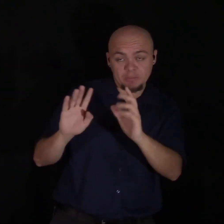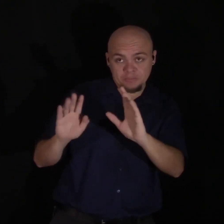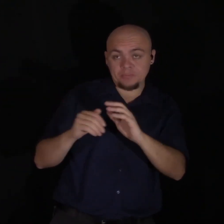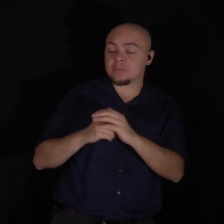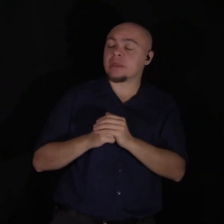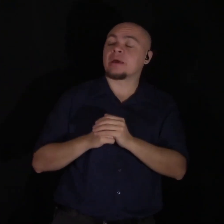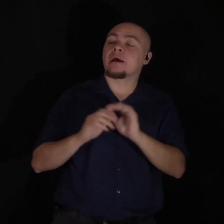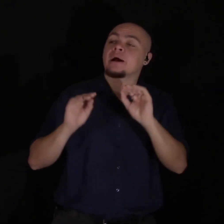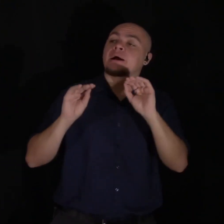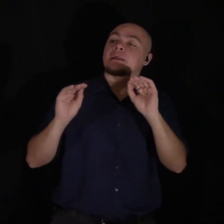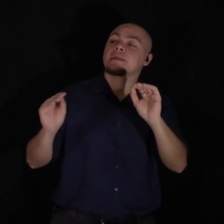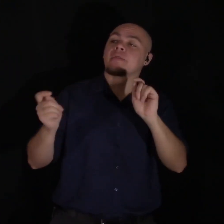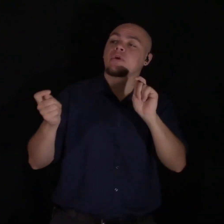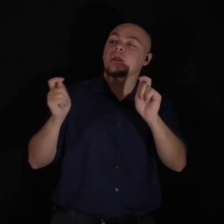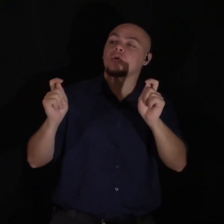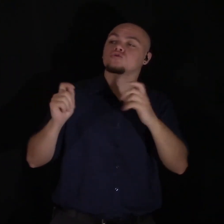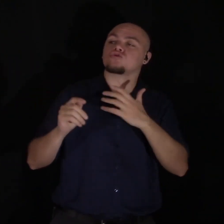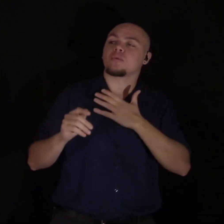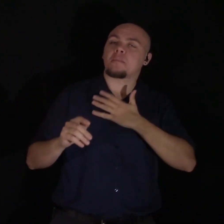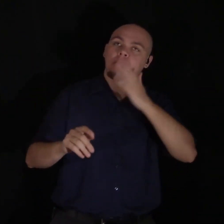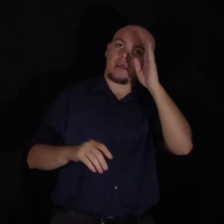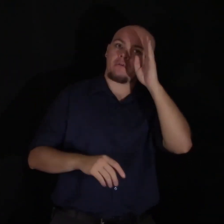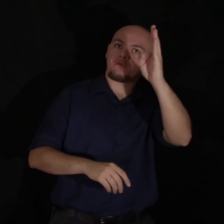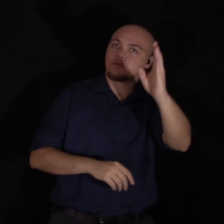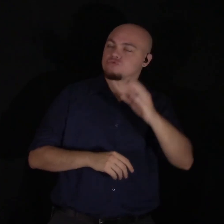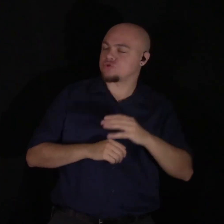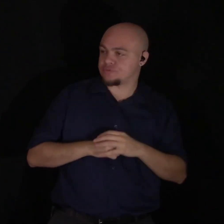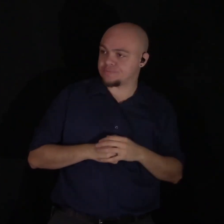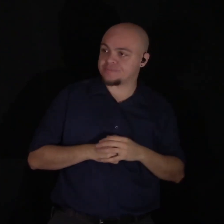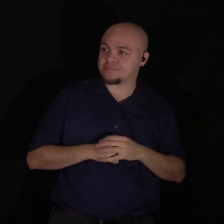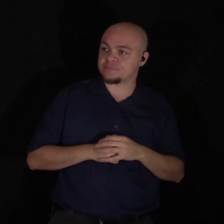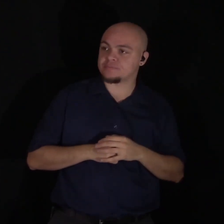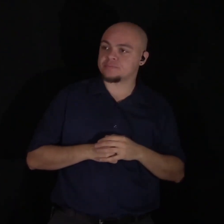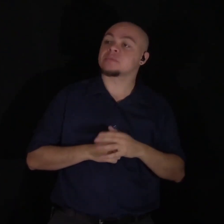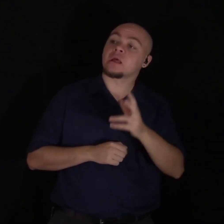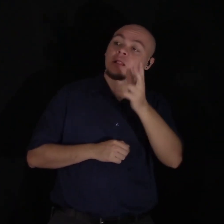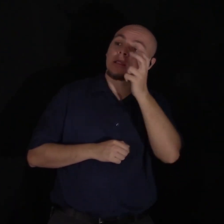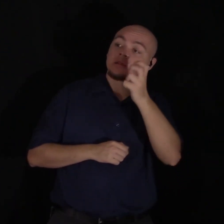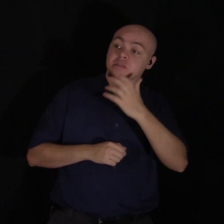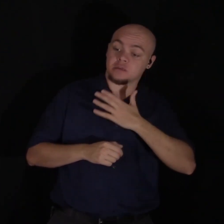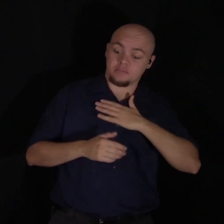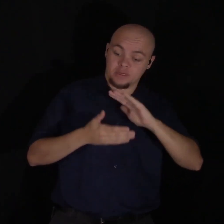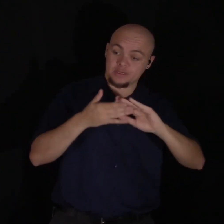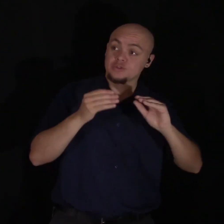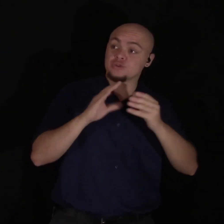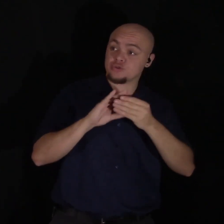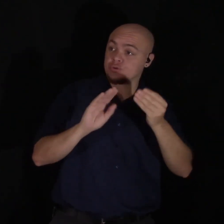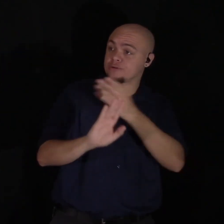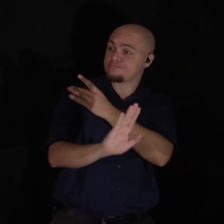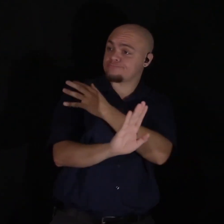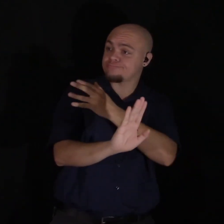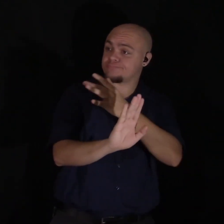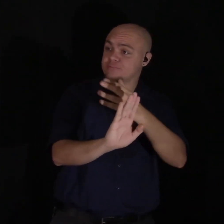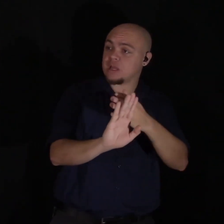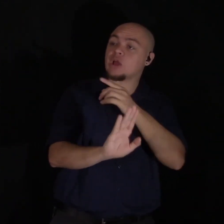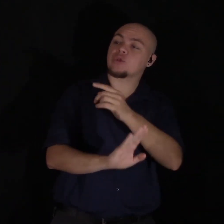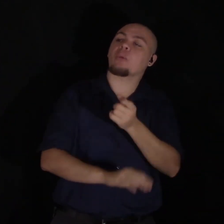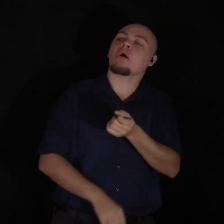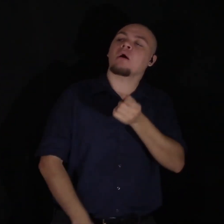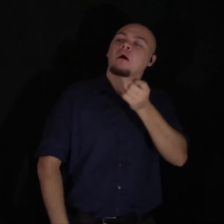can alter my destiny. Listen to my history, and you will perceive how irrevocably it